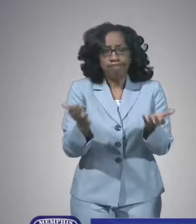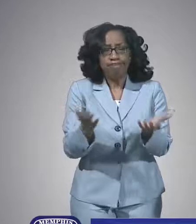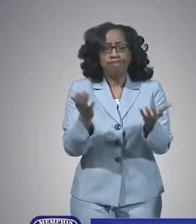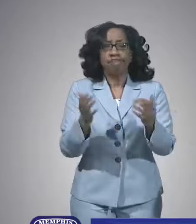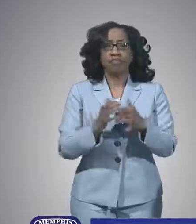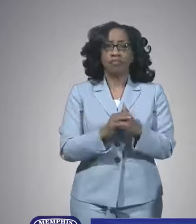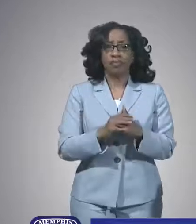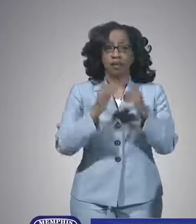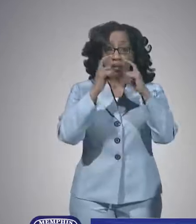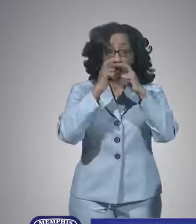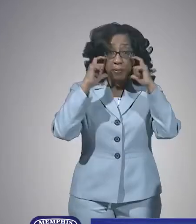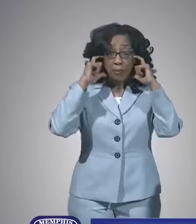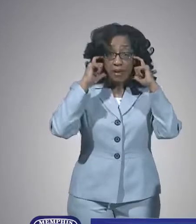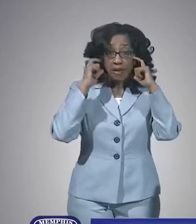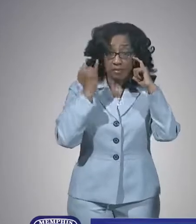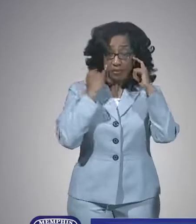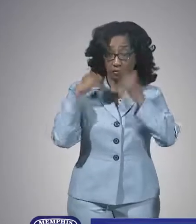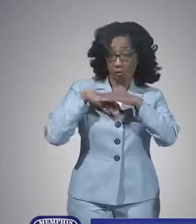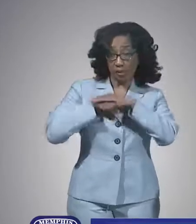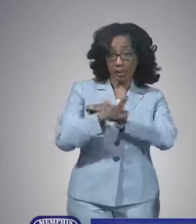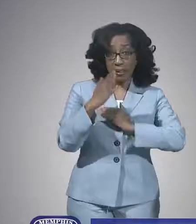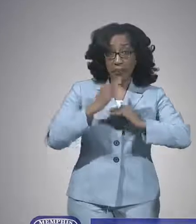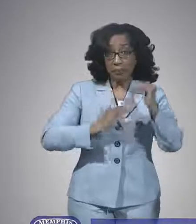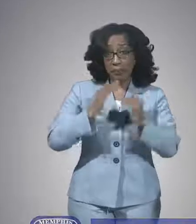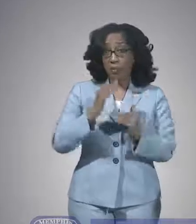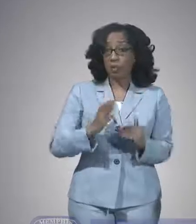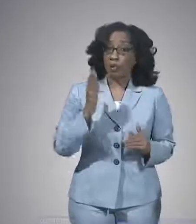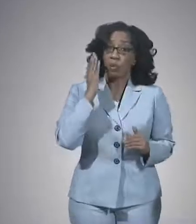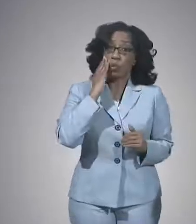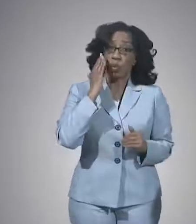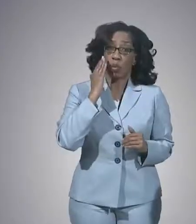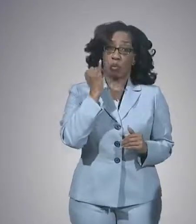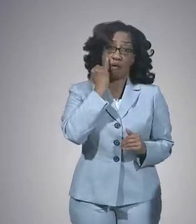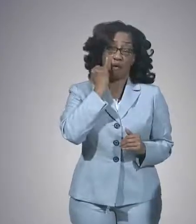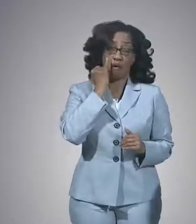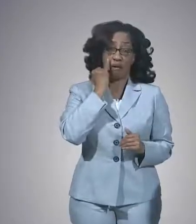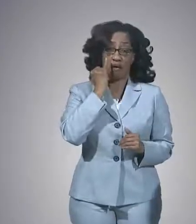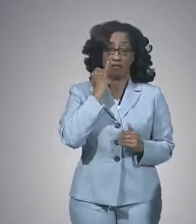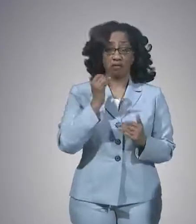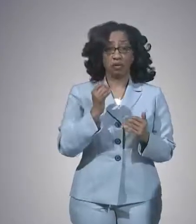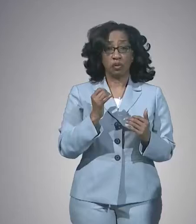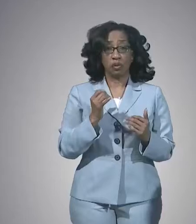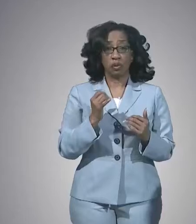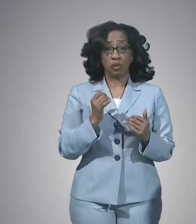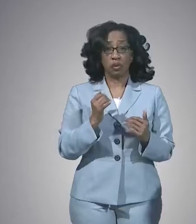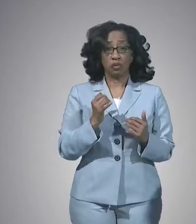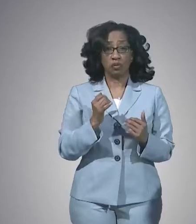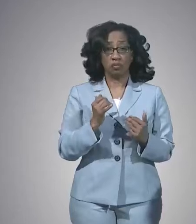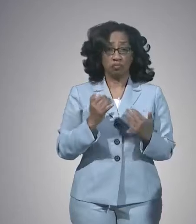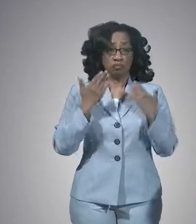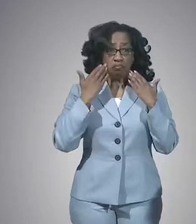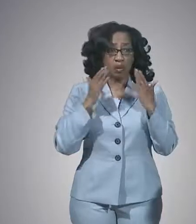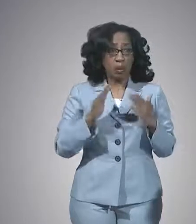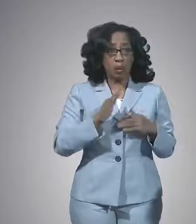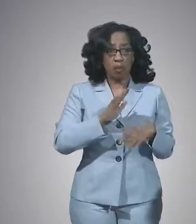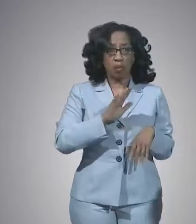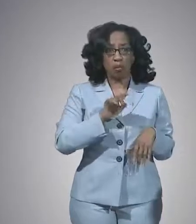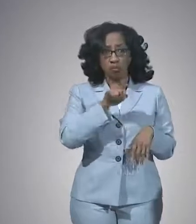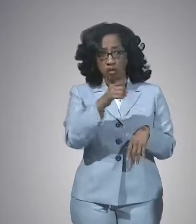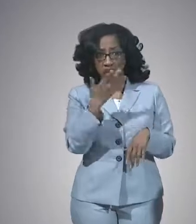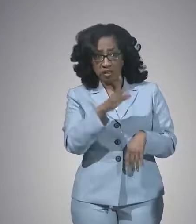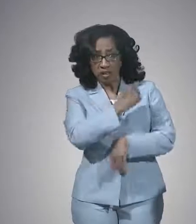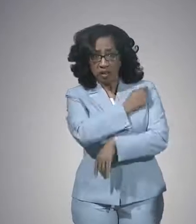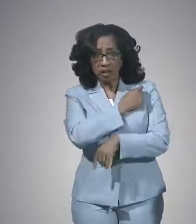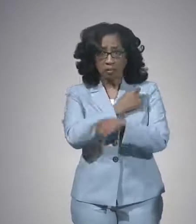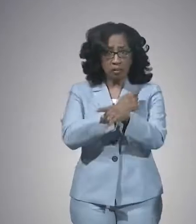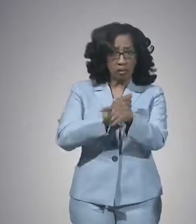masks in indoor public spaces, because we know that if you are in areas where you do not know the vaccination status or